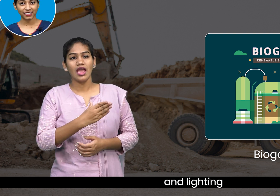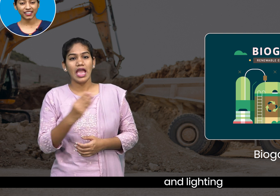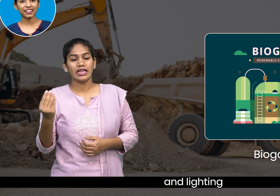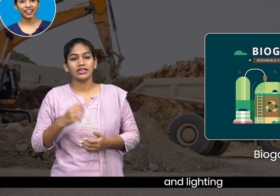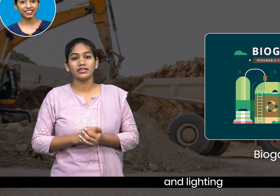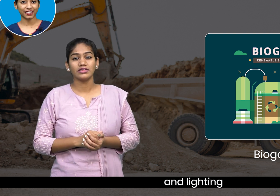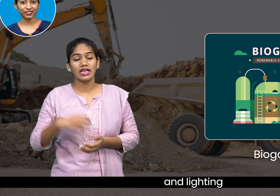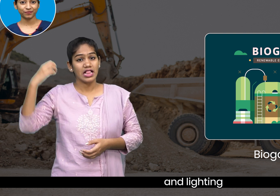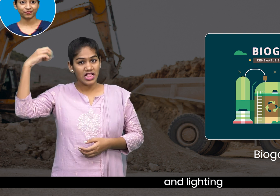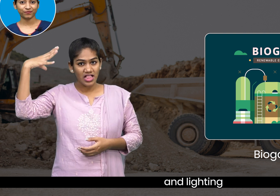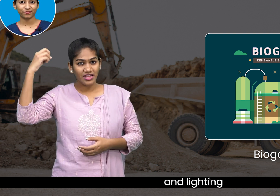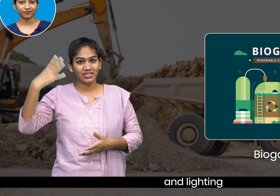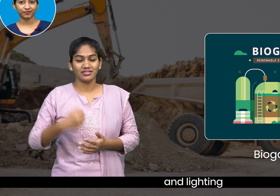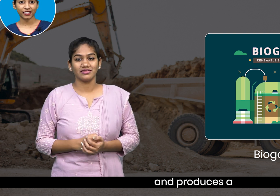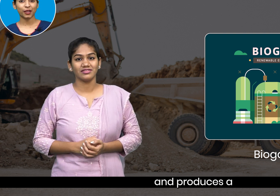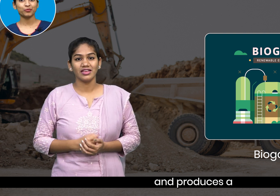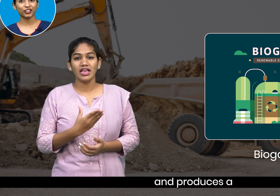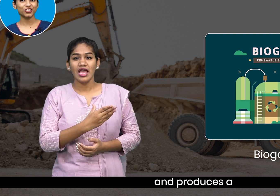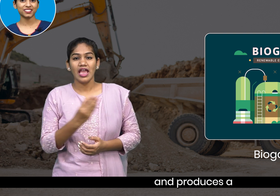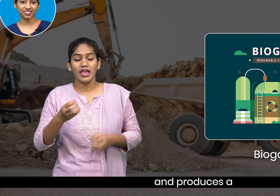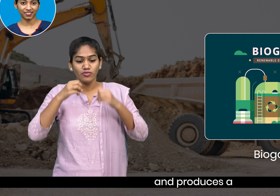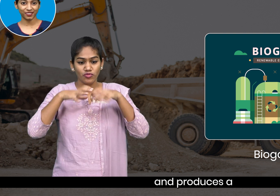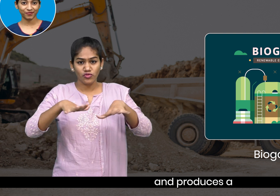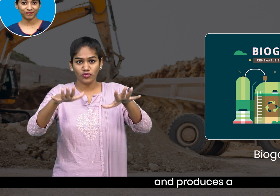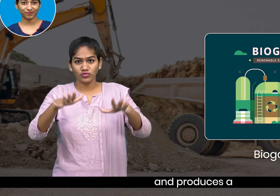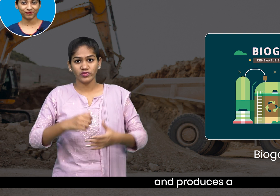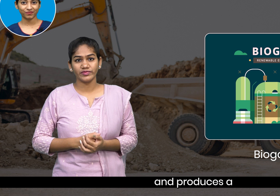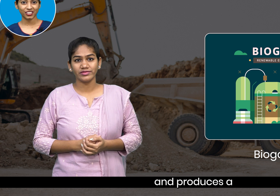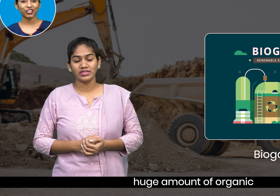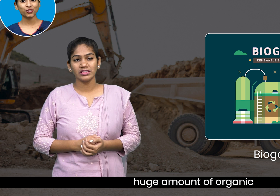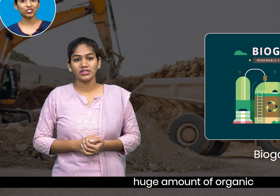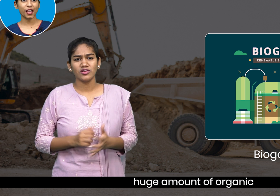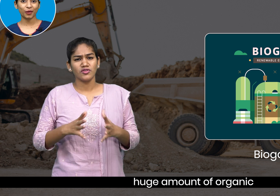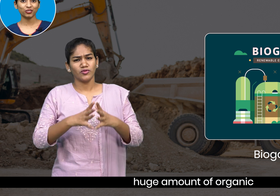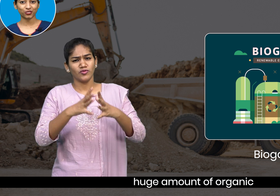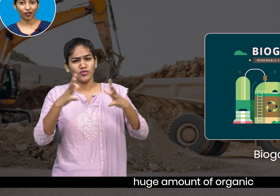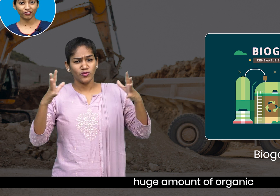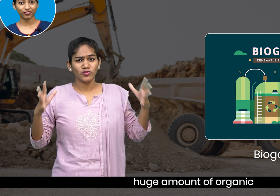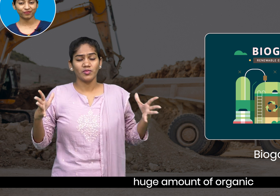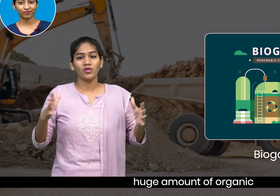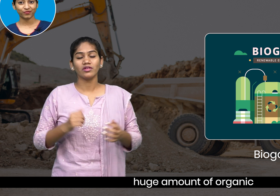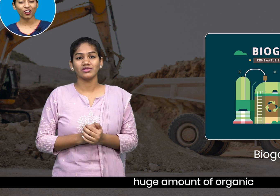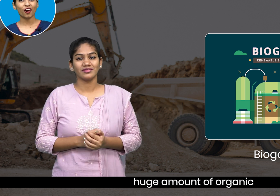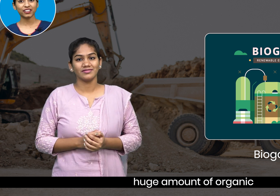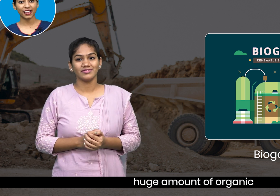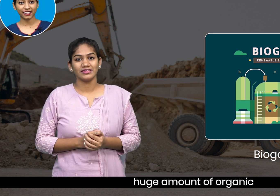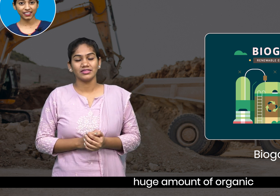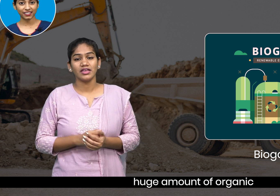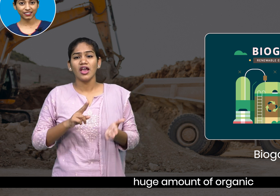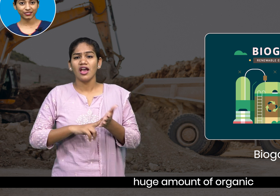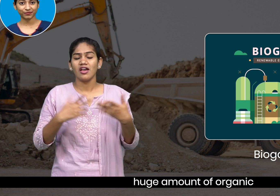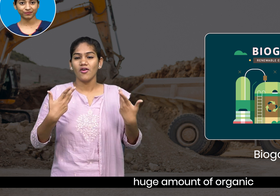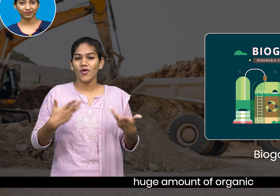and lighting and produces a huge amount of